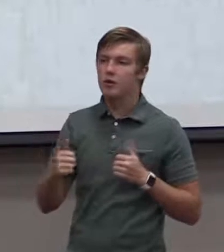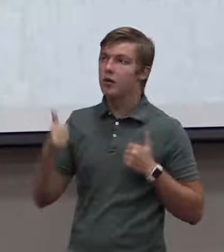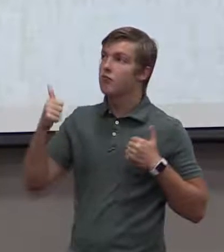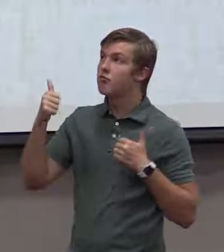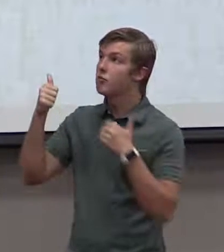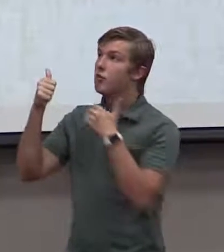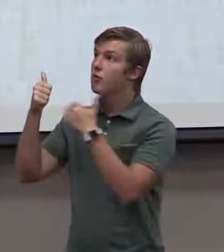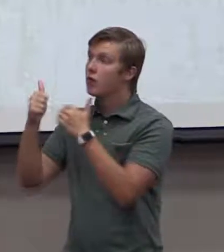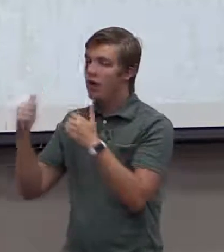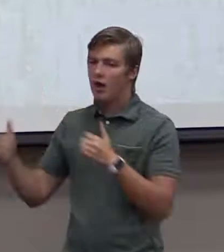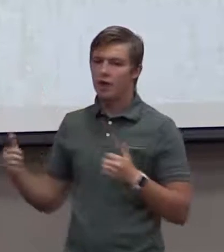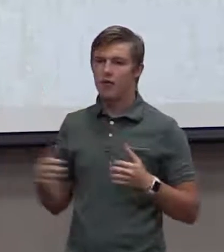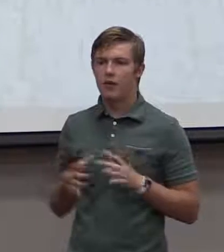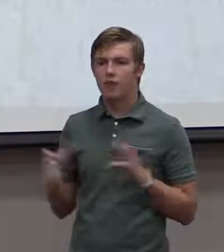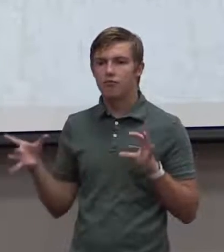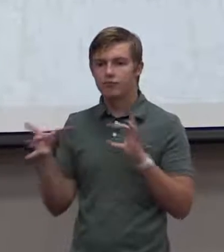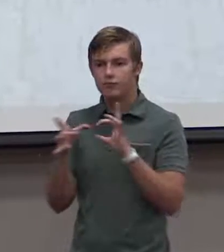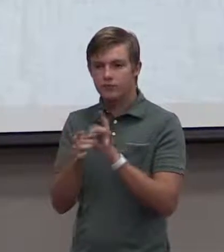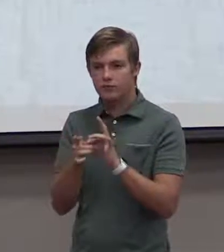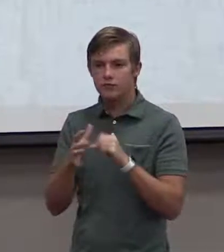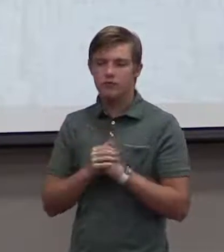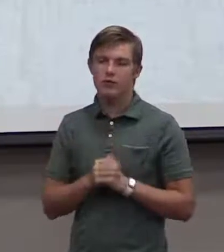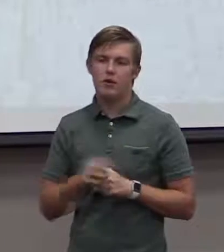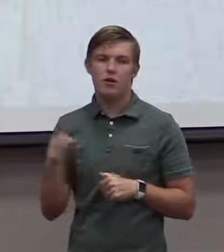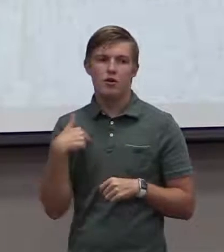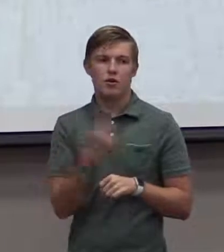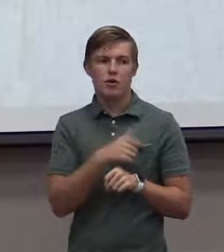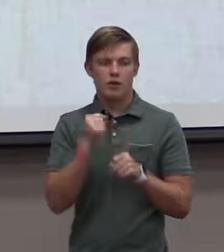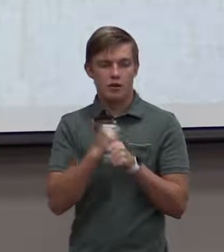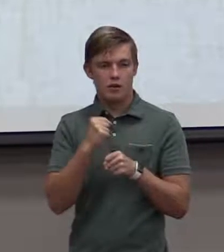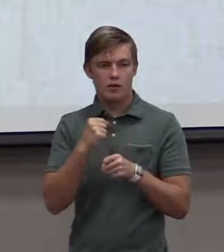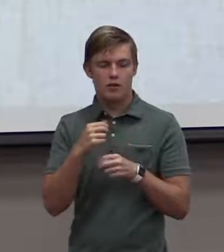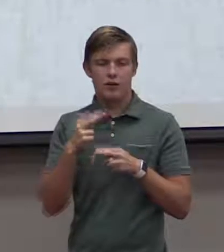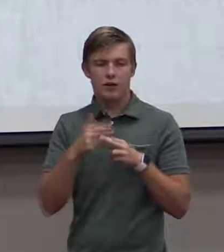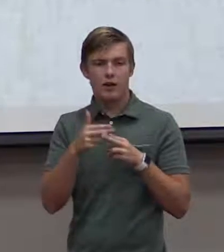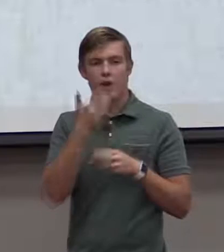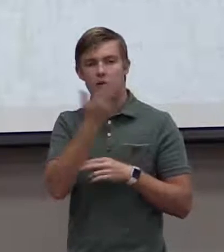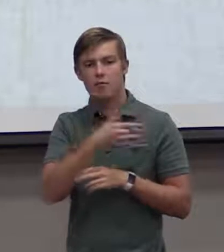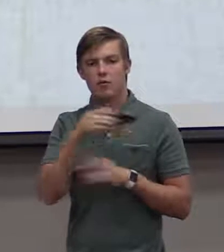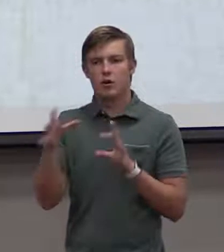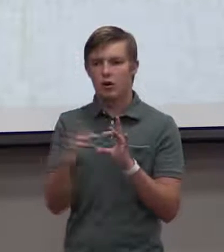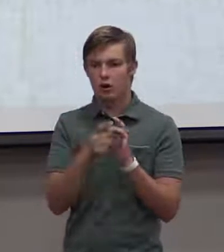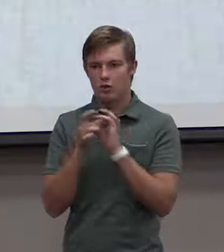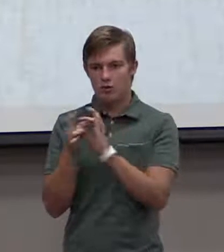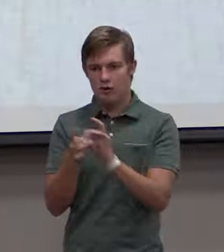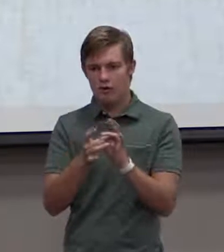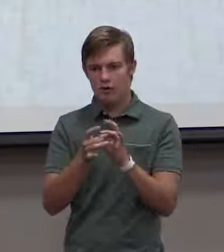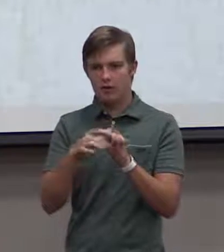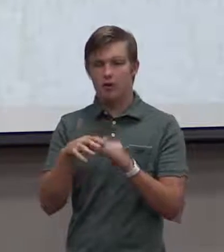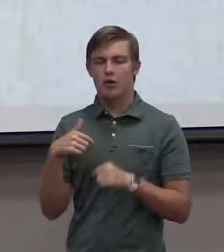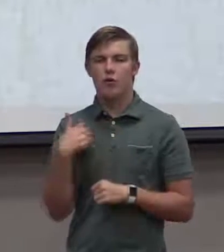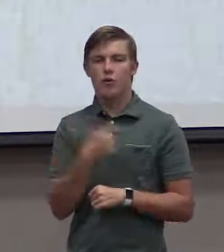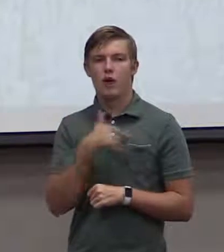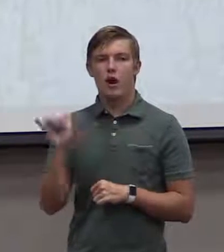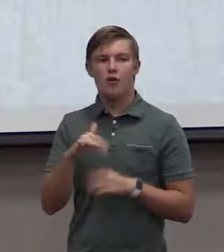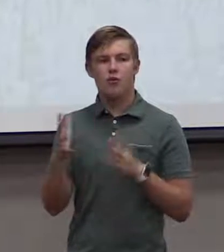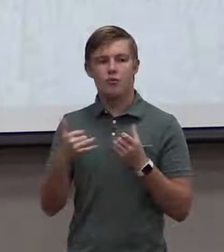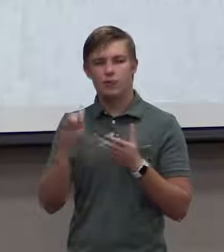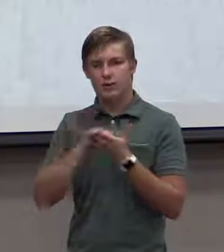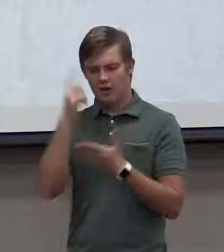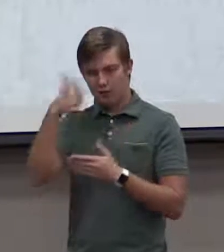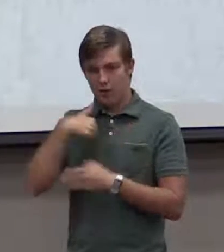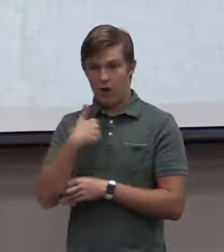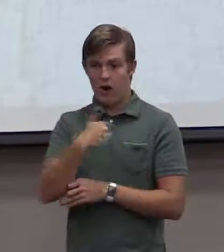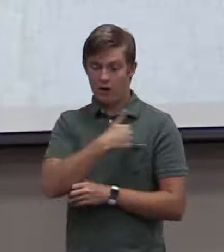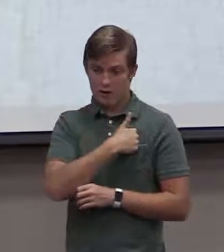we were like, we want her to cause that for the rest of her life. We want to name her Unity. And also that's something we want for ourselves, that every day